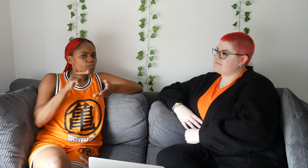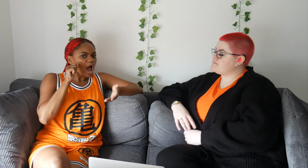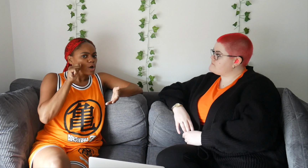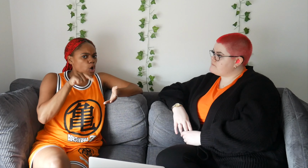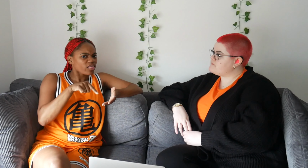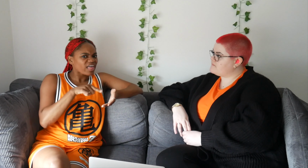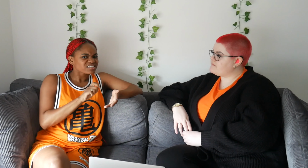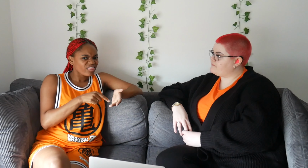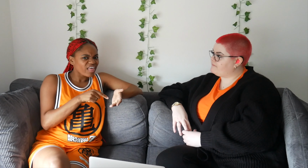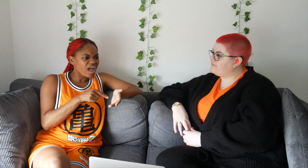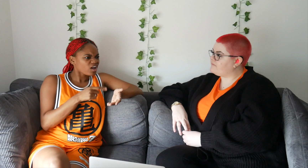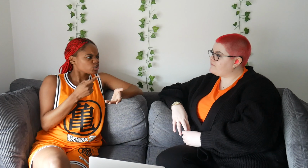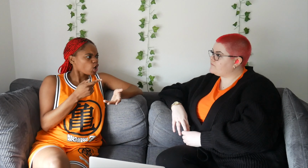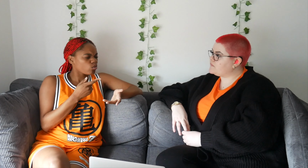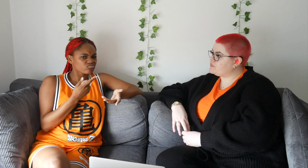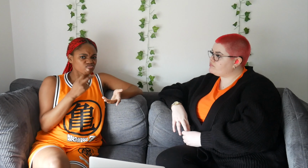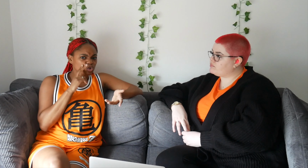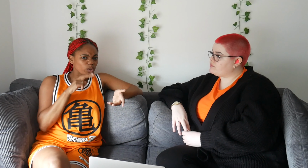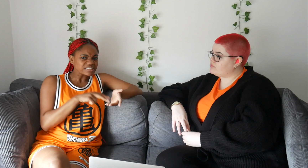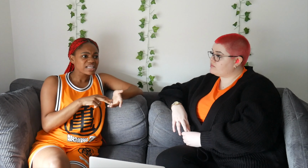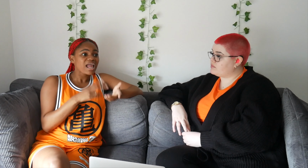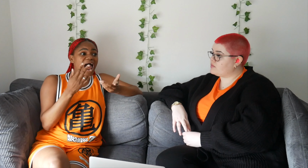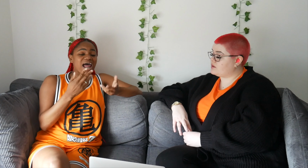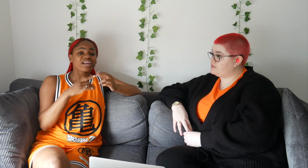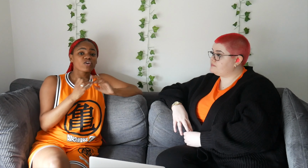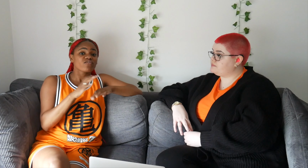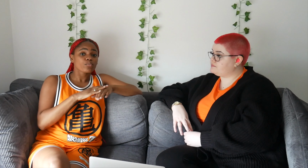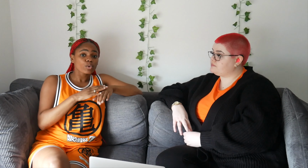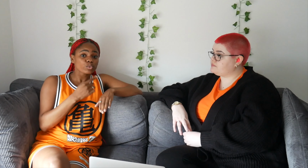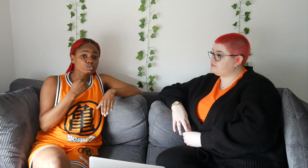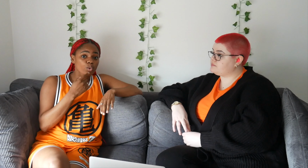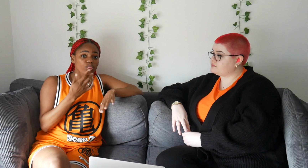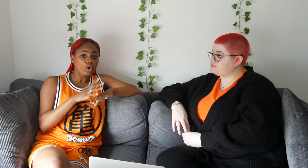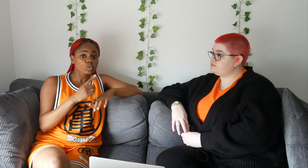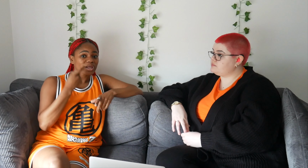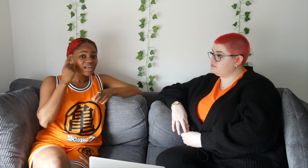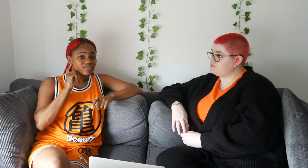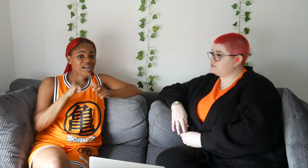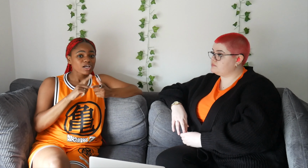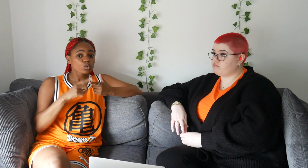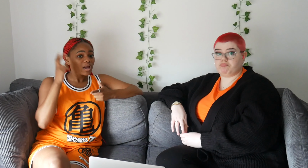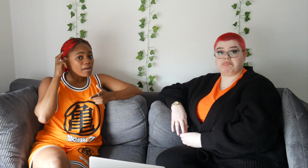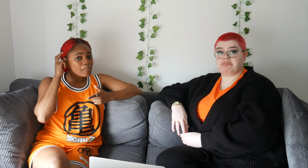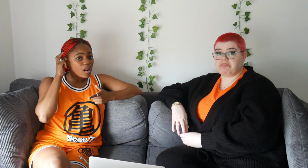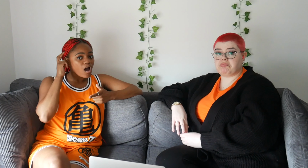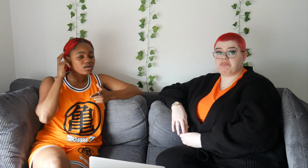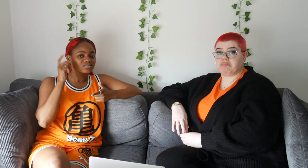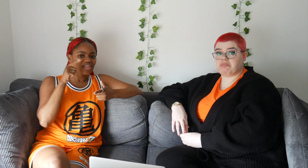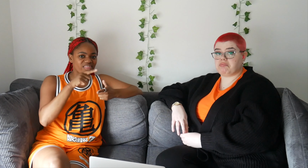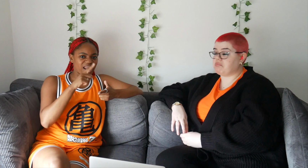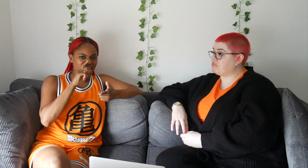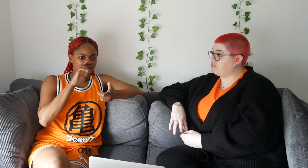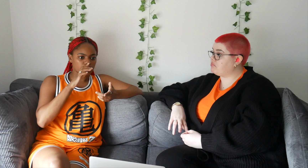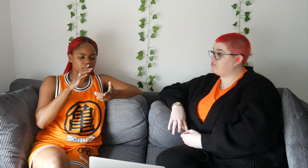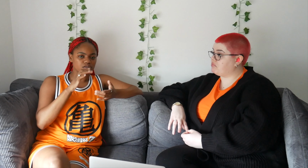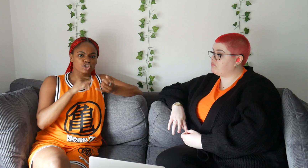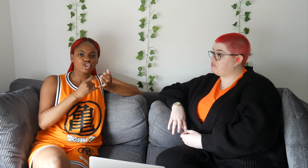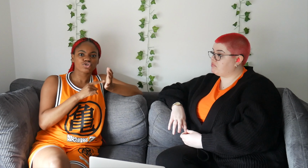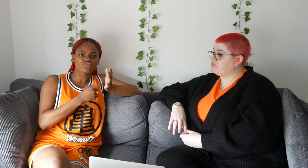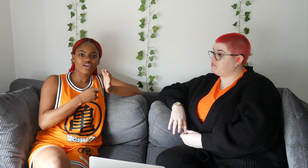haven't tried this myself, but I know it's there, so you can try that out. And if you have Bluetooth on your hearing aids or your implants, then it can